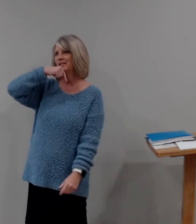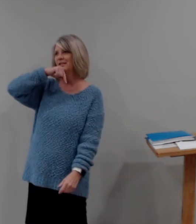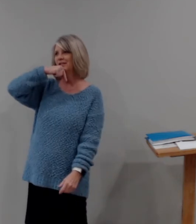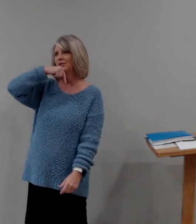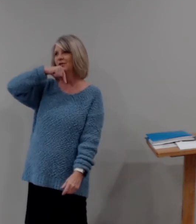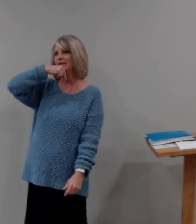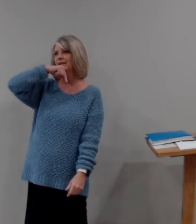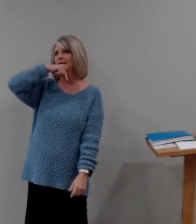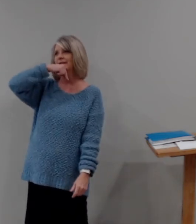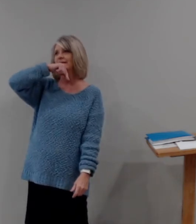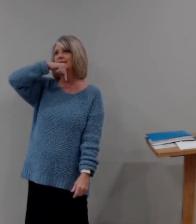Turkey.